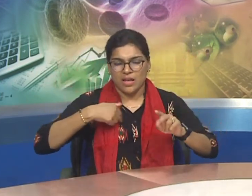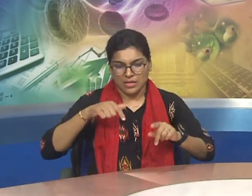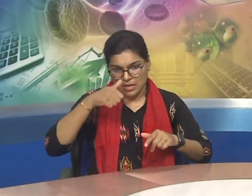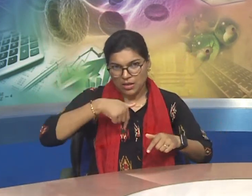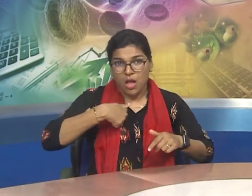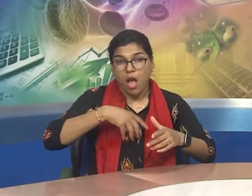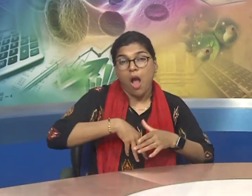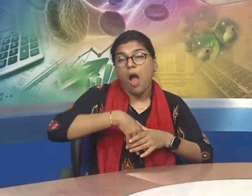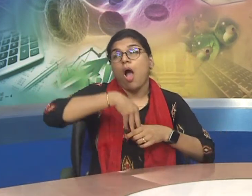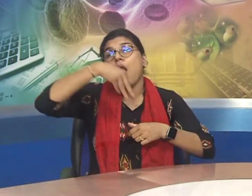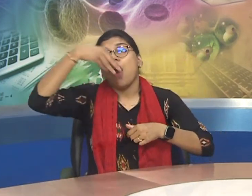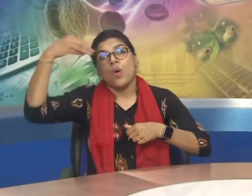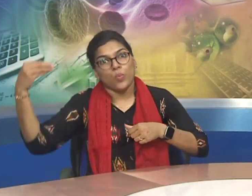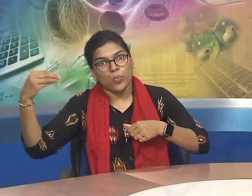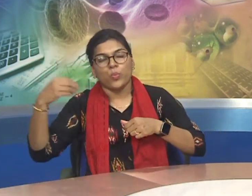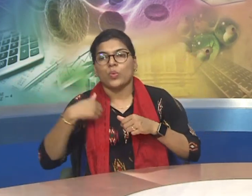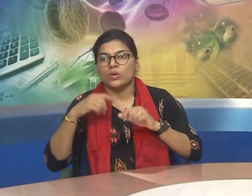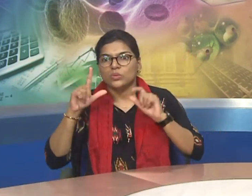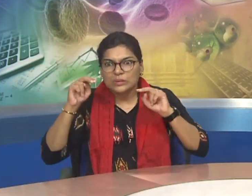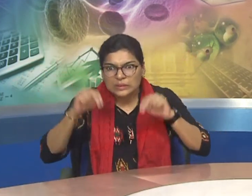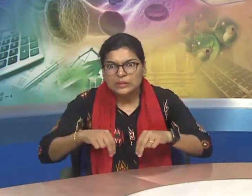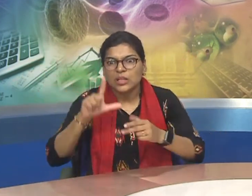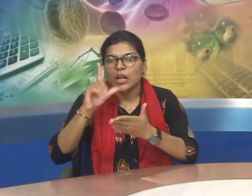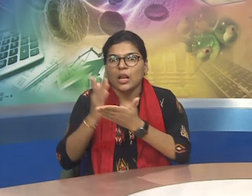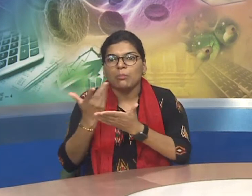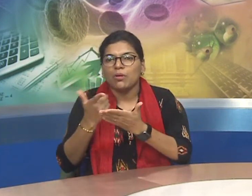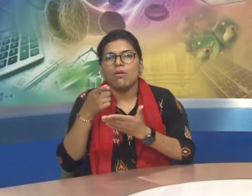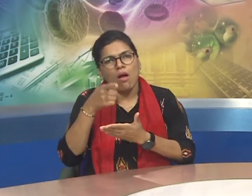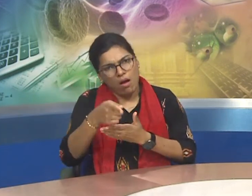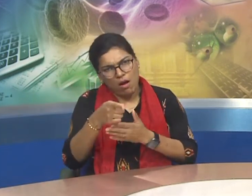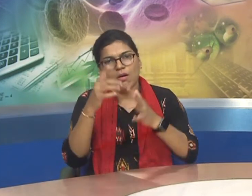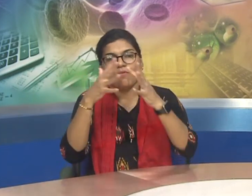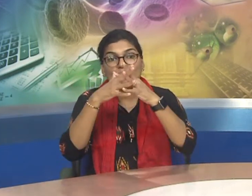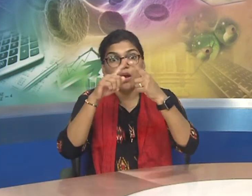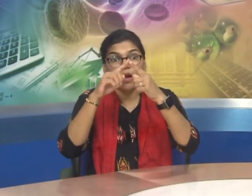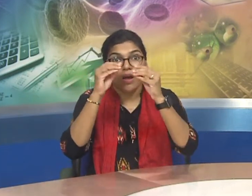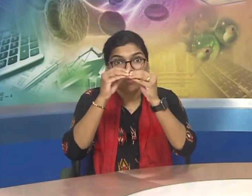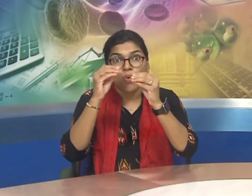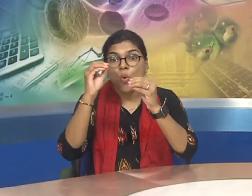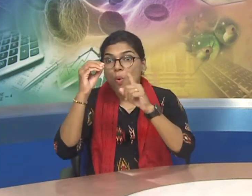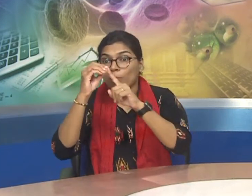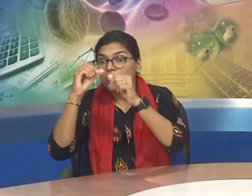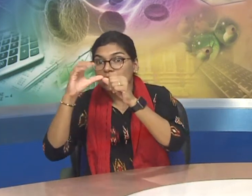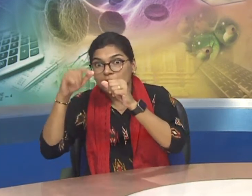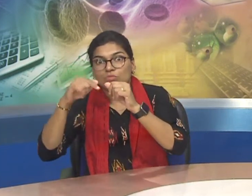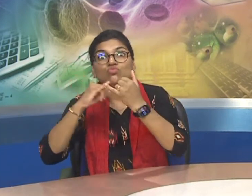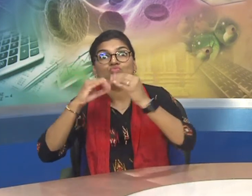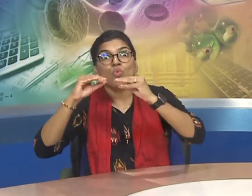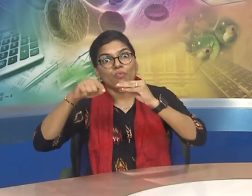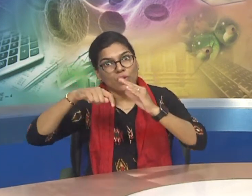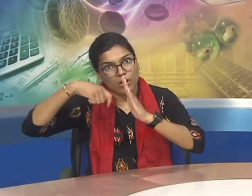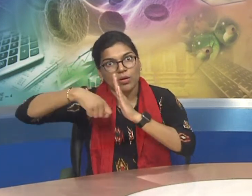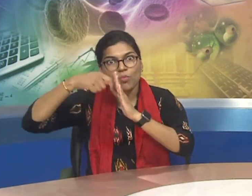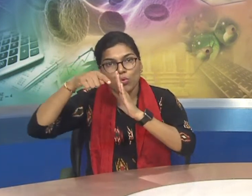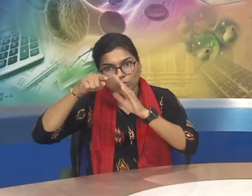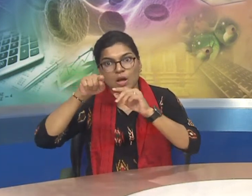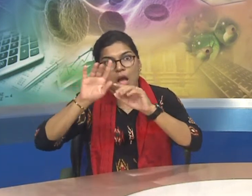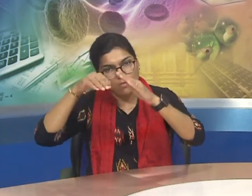online public access catalog which is used by the library to make its